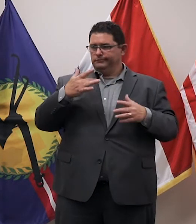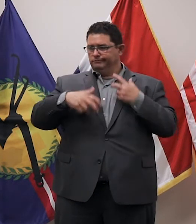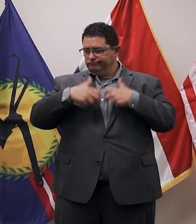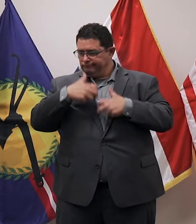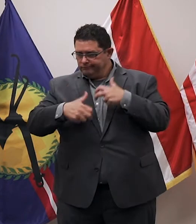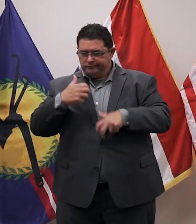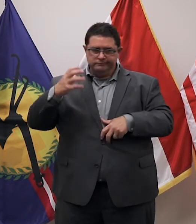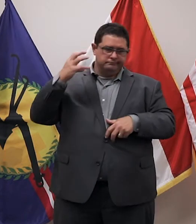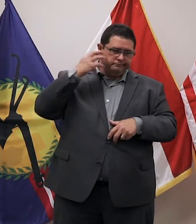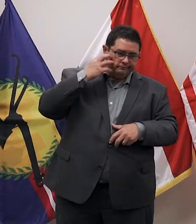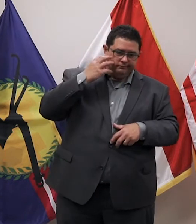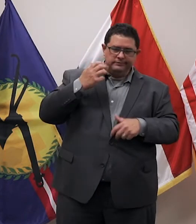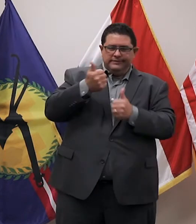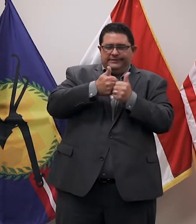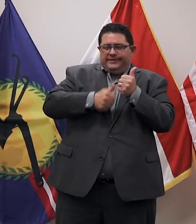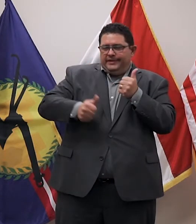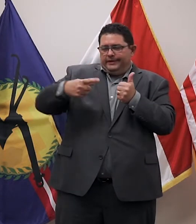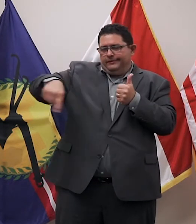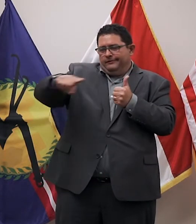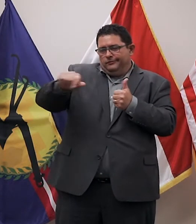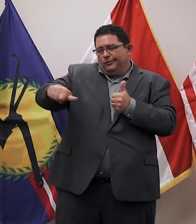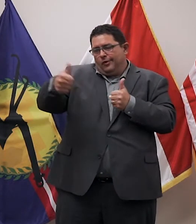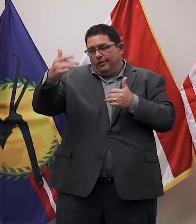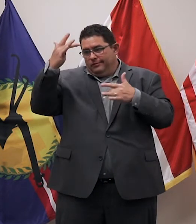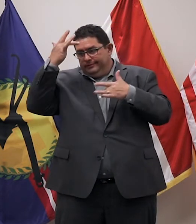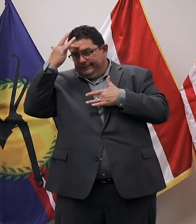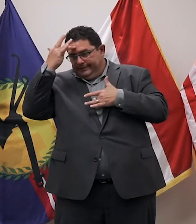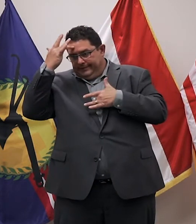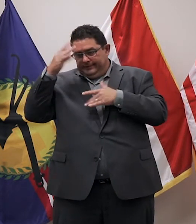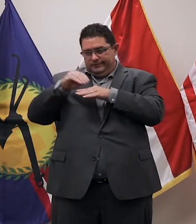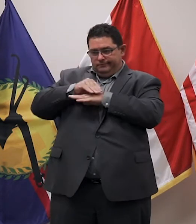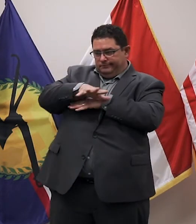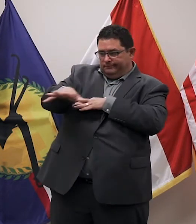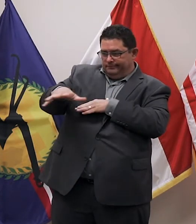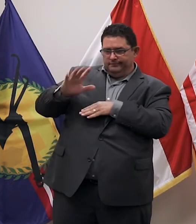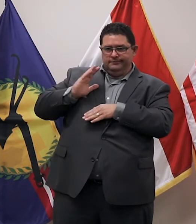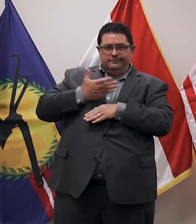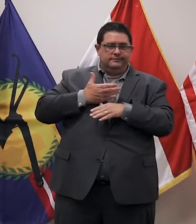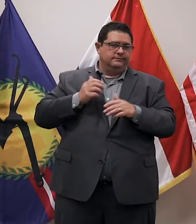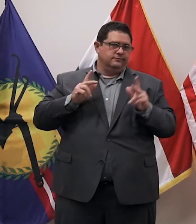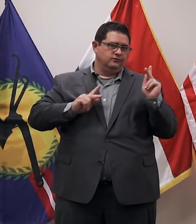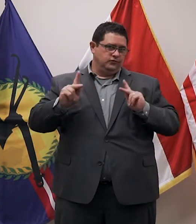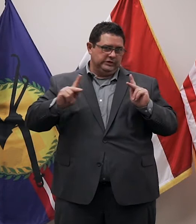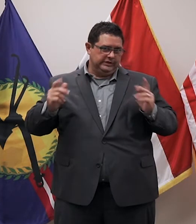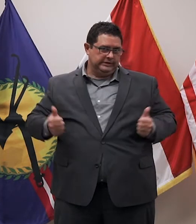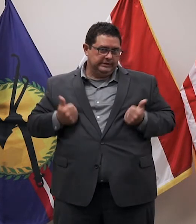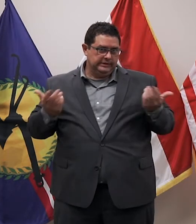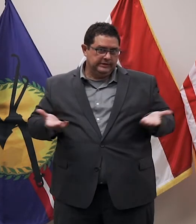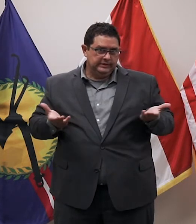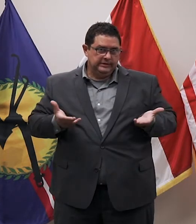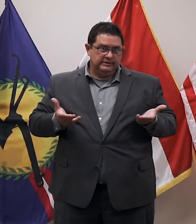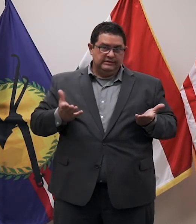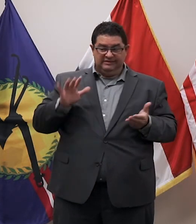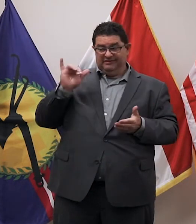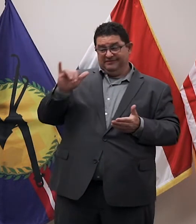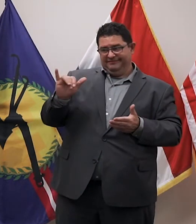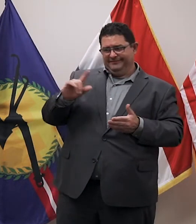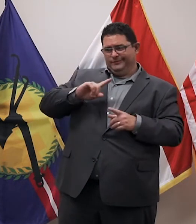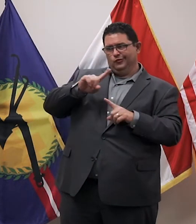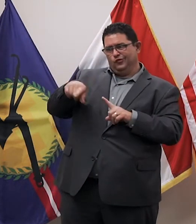issues that are endangering the lives of so many of our residents. And typically, that's where the health department's resources are